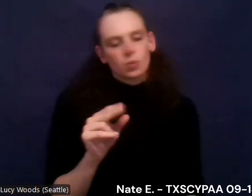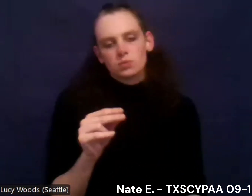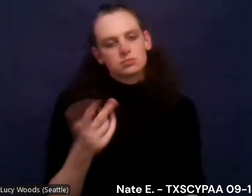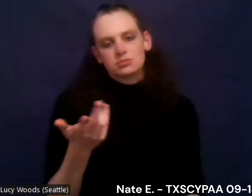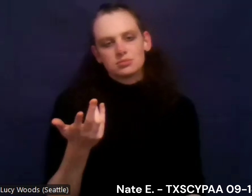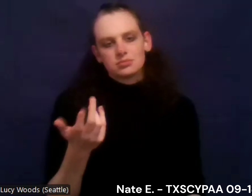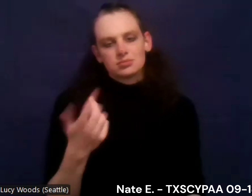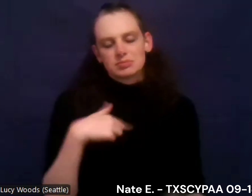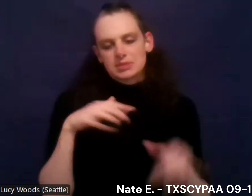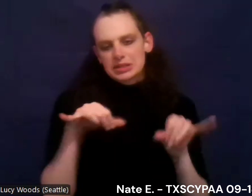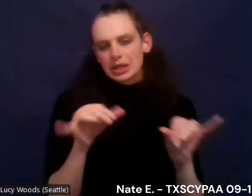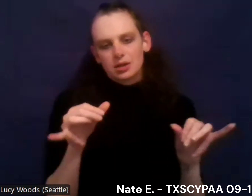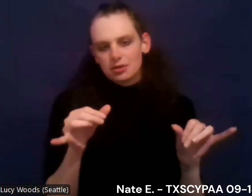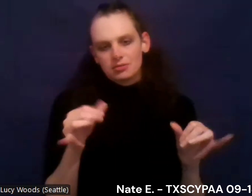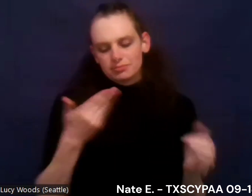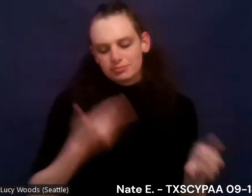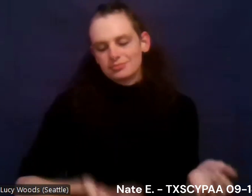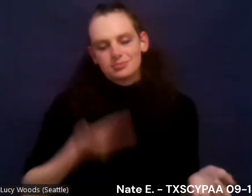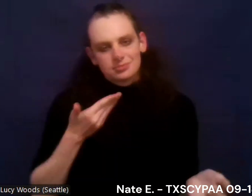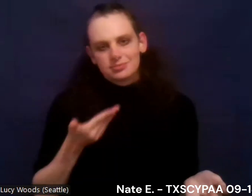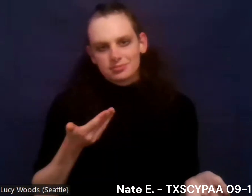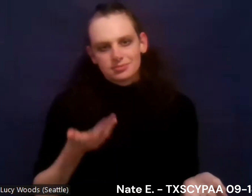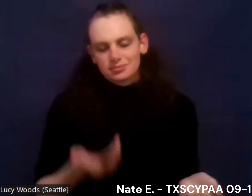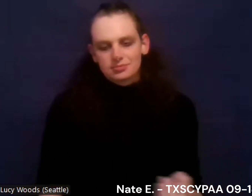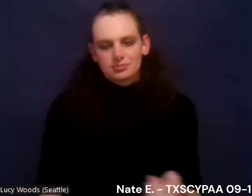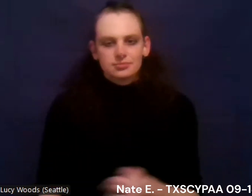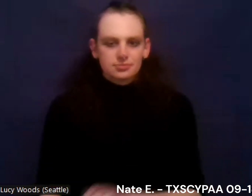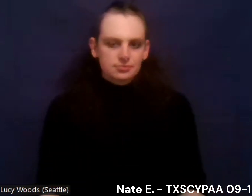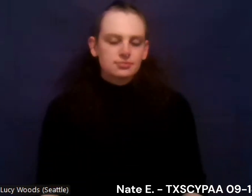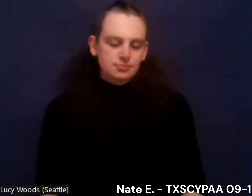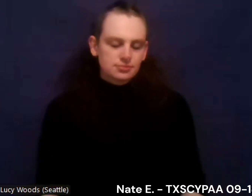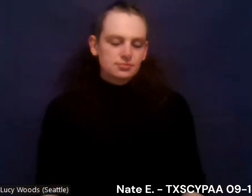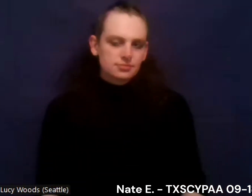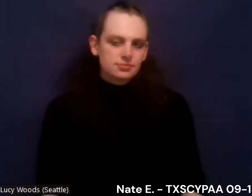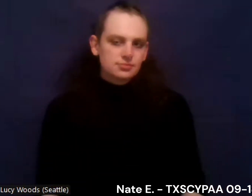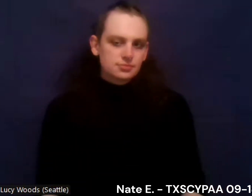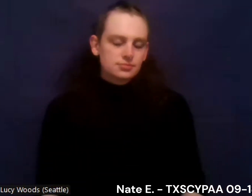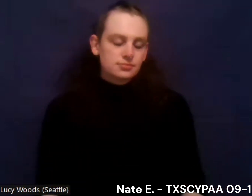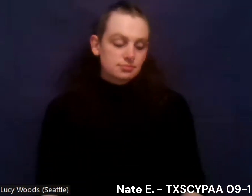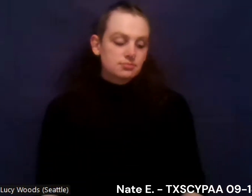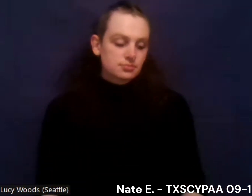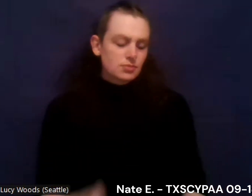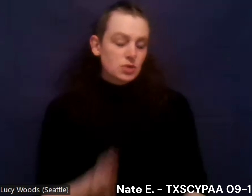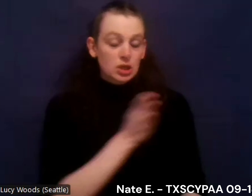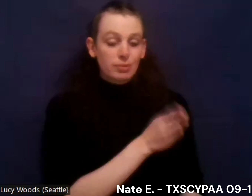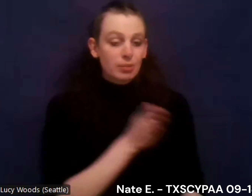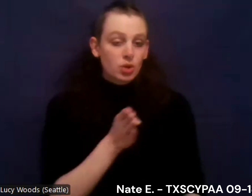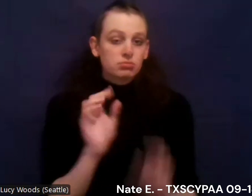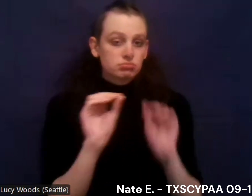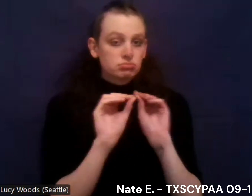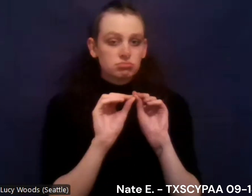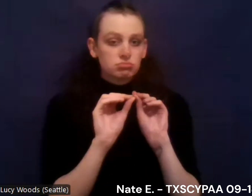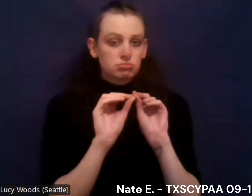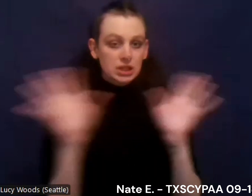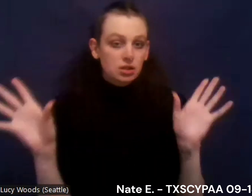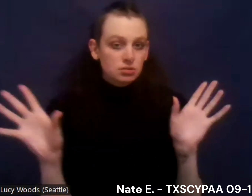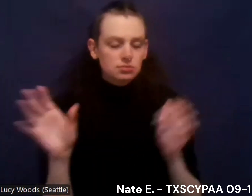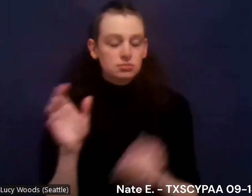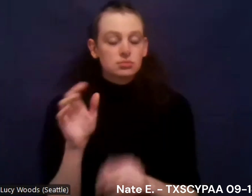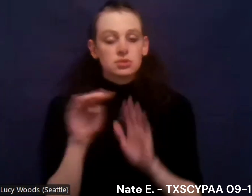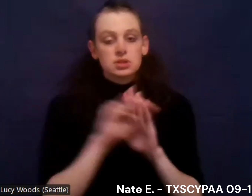still here. And the book is pretty clear about, like in the 10th step, it's